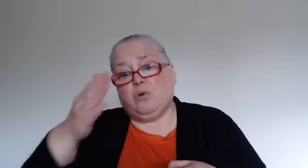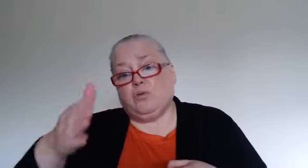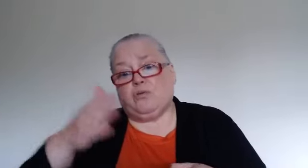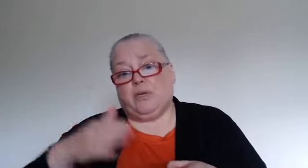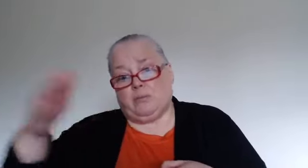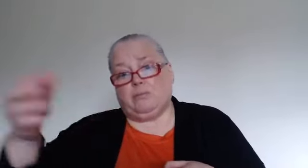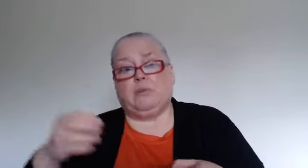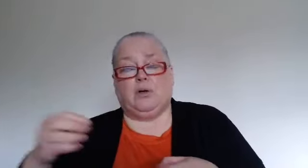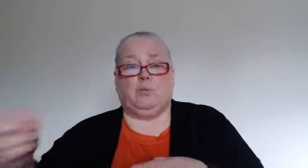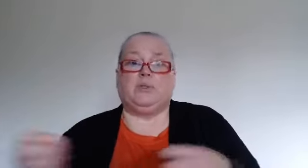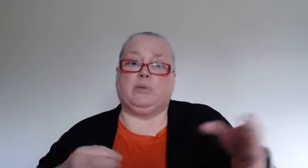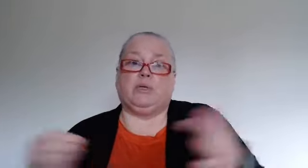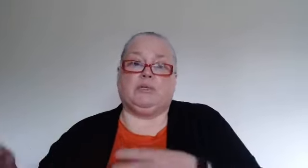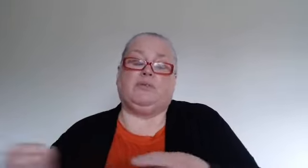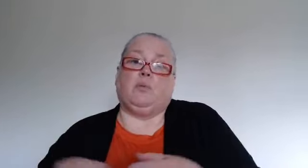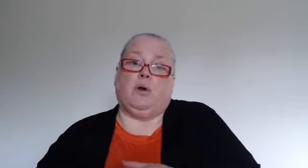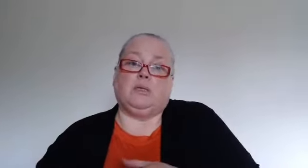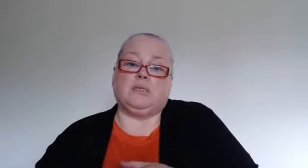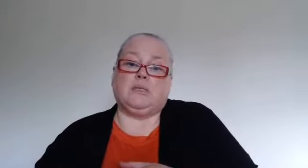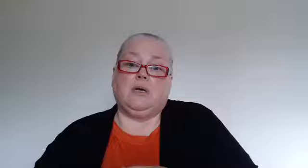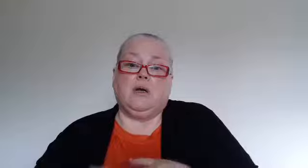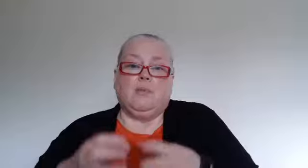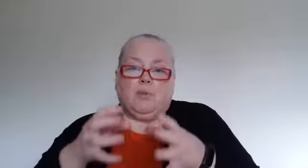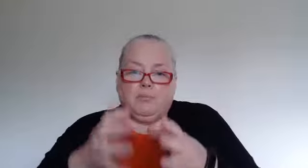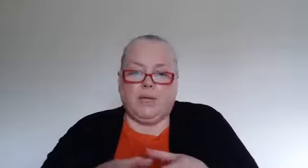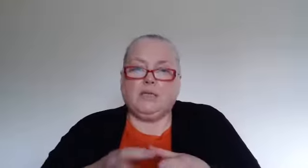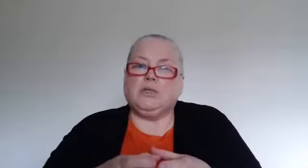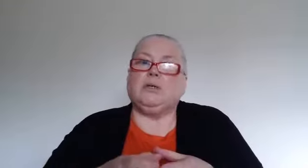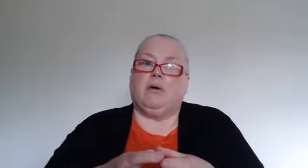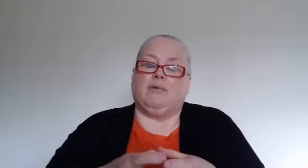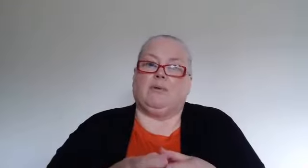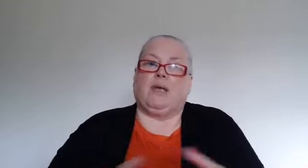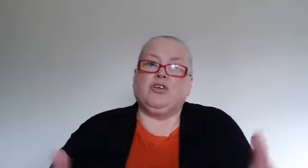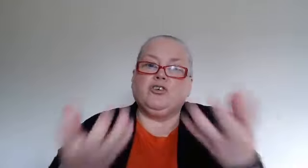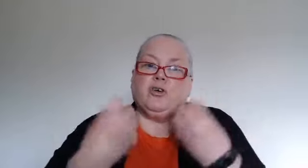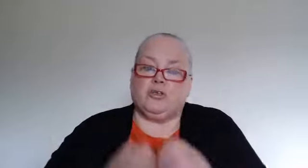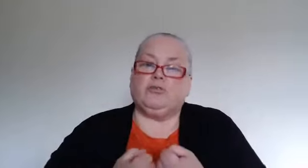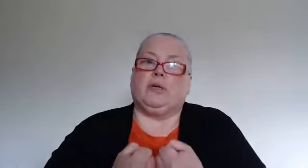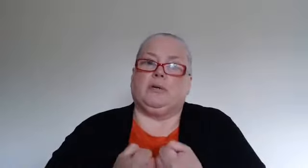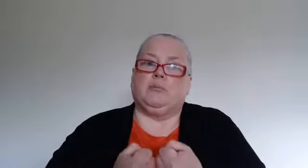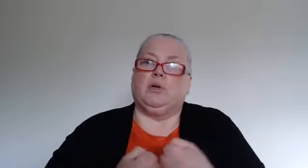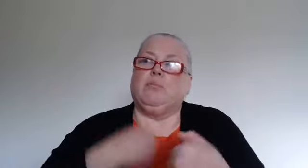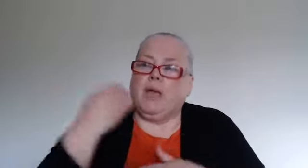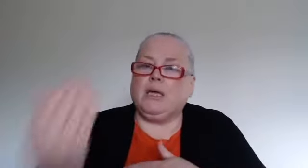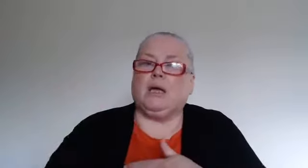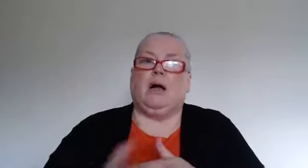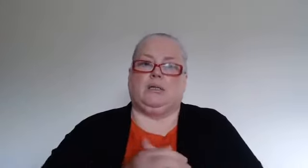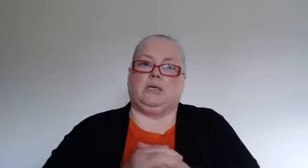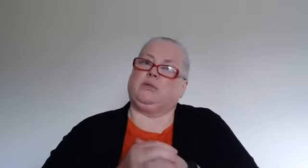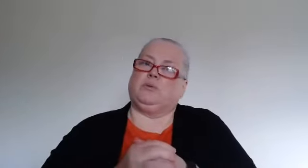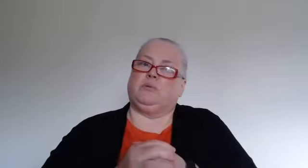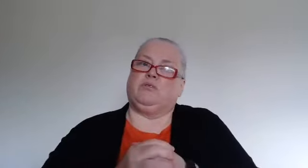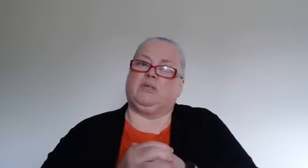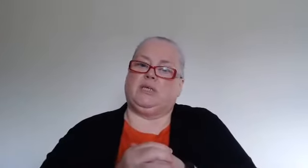move, between different ones, but make sure you have them and you're nurturing them. You're making contact with them if you need